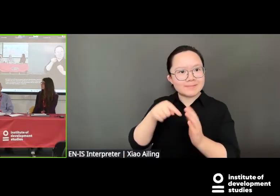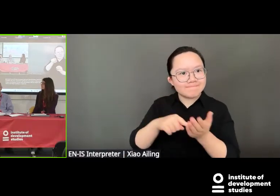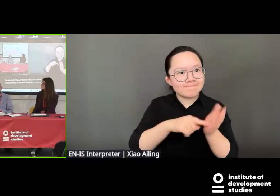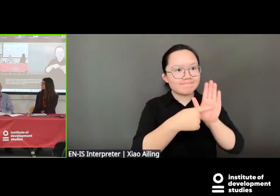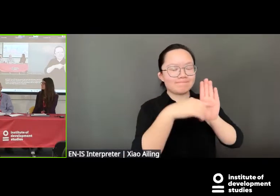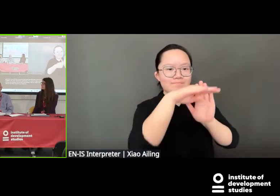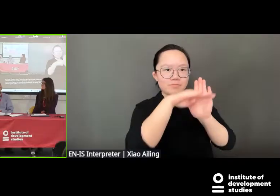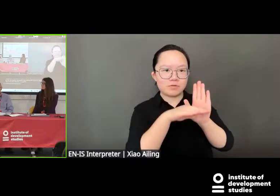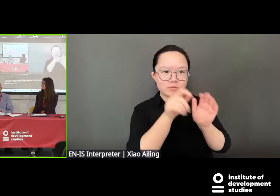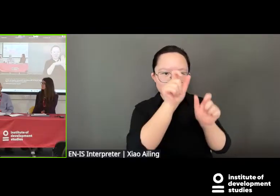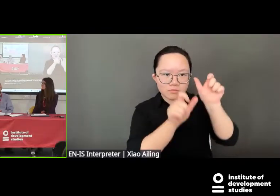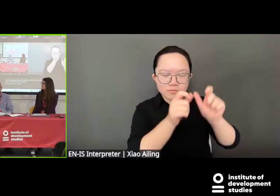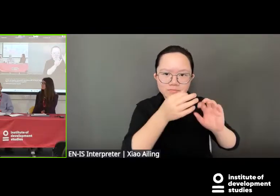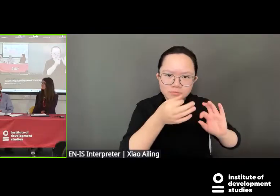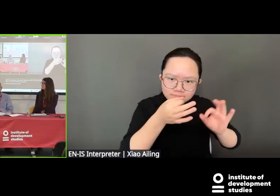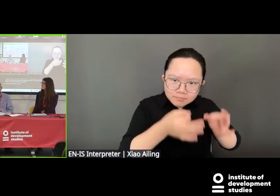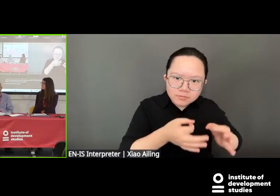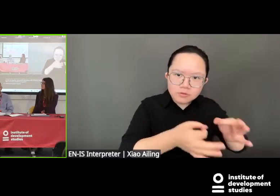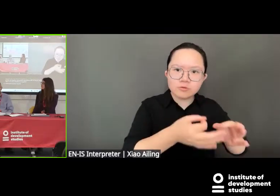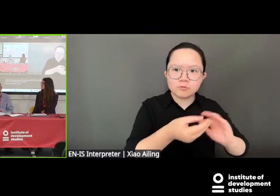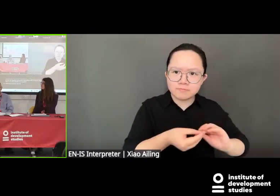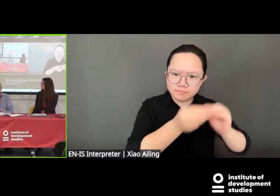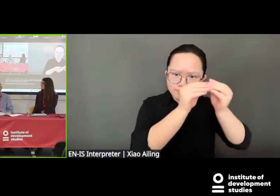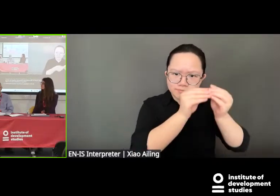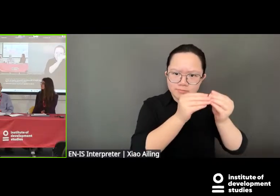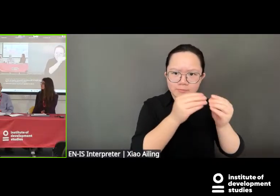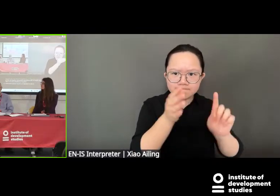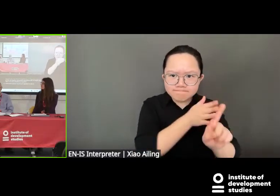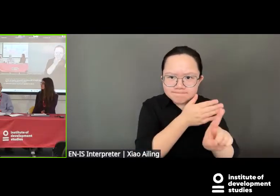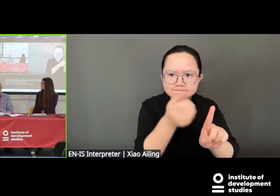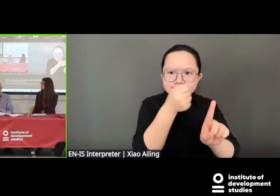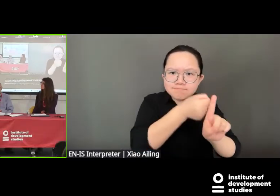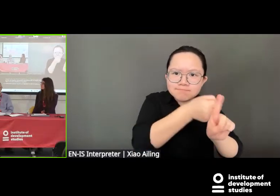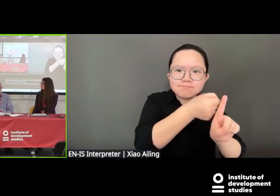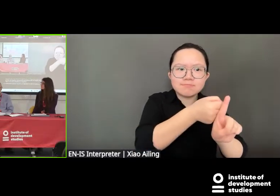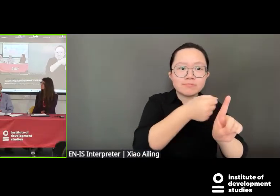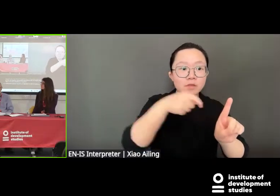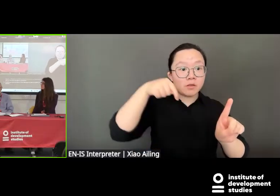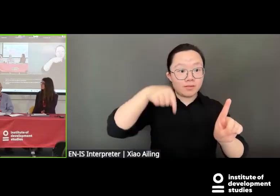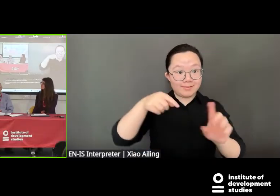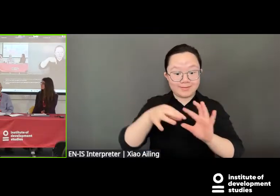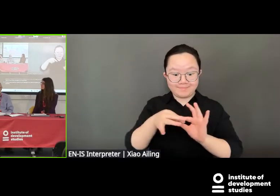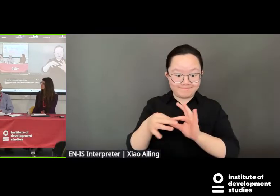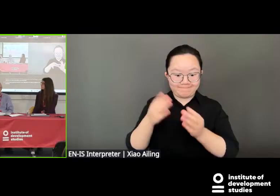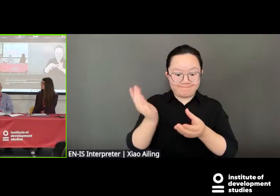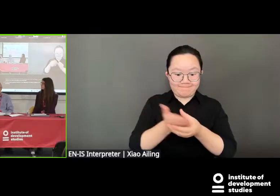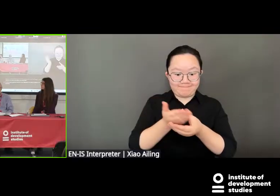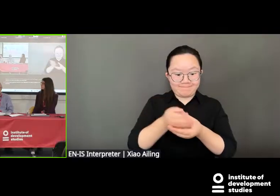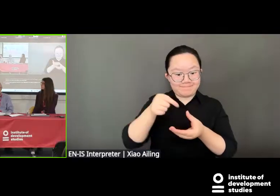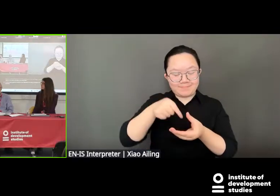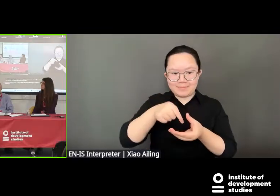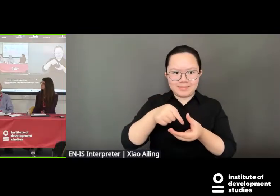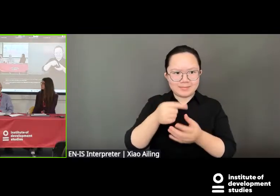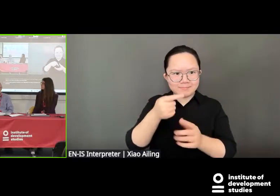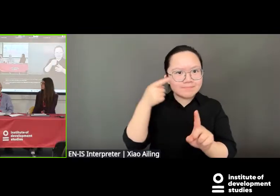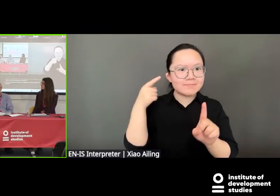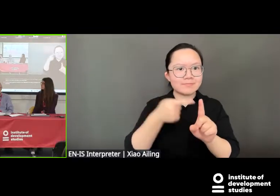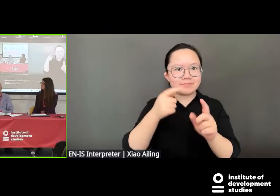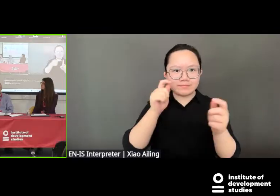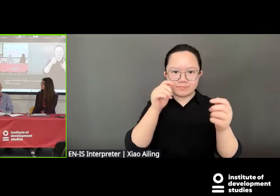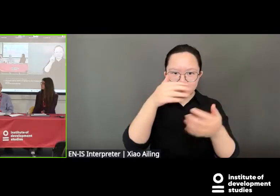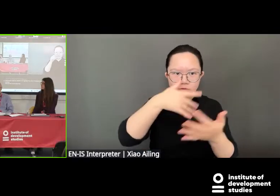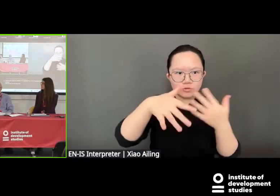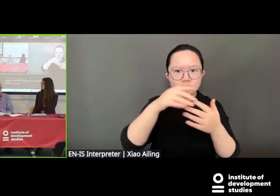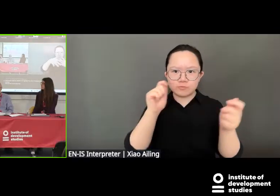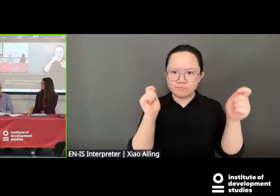rigorous research and highlights the value of evidence for shaping future priorities. It has a record of what's been achieved and a resource